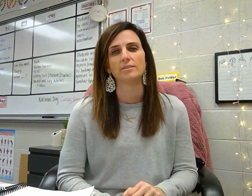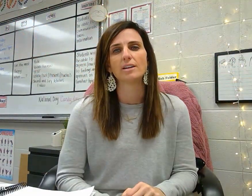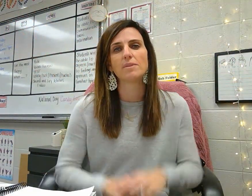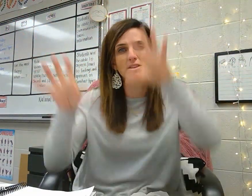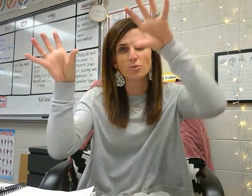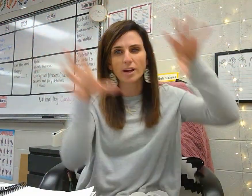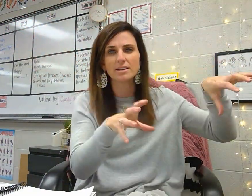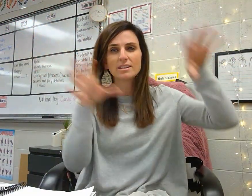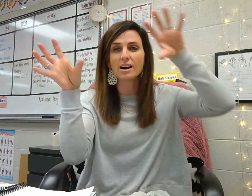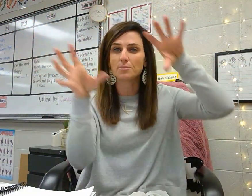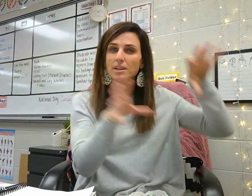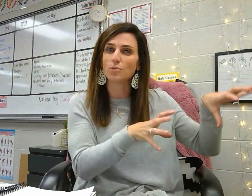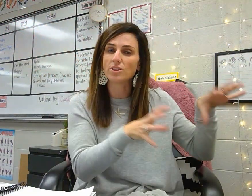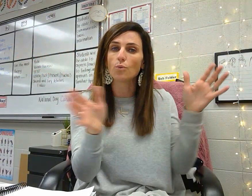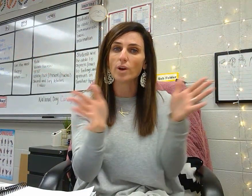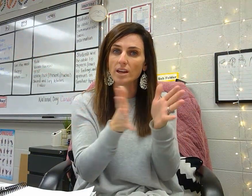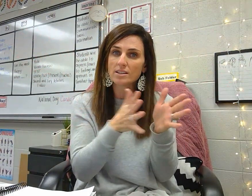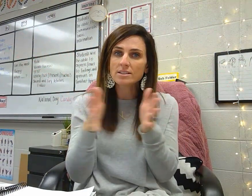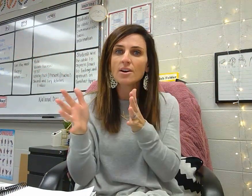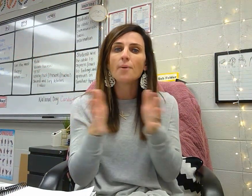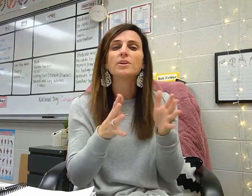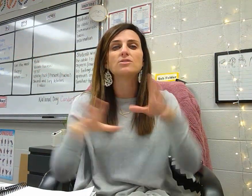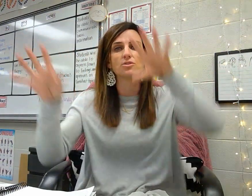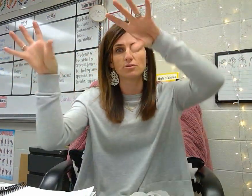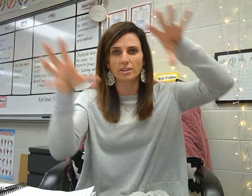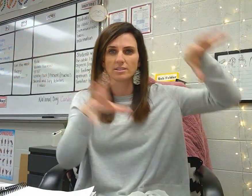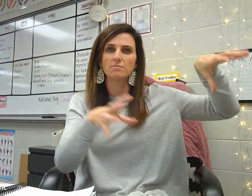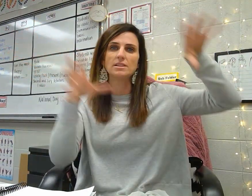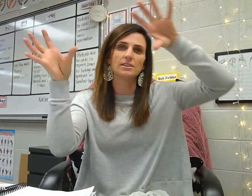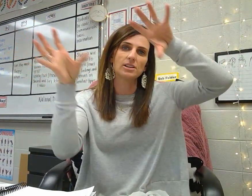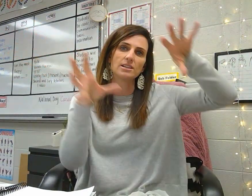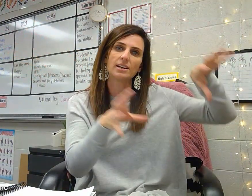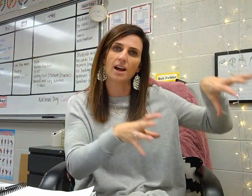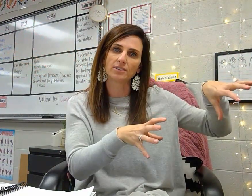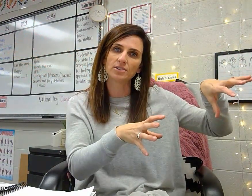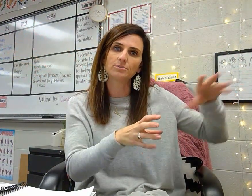Right? Maybe the rain is accompanied with the wind, so the rain's coming down at a diagonal